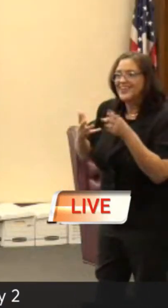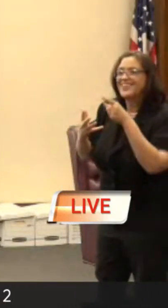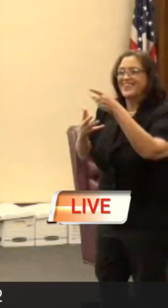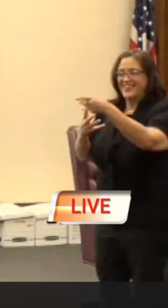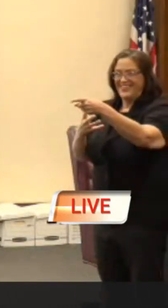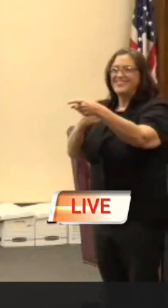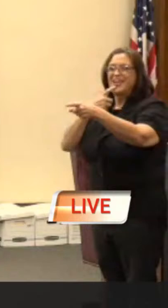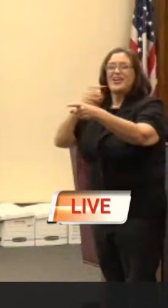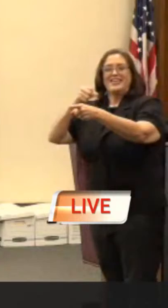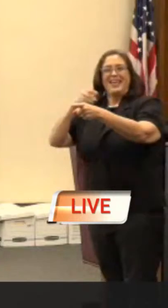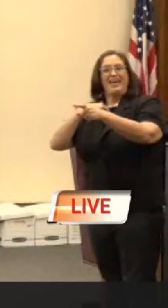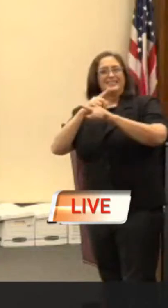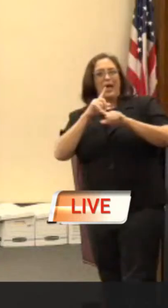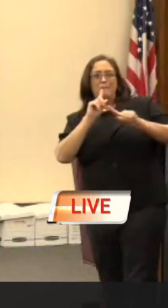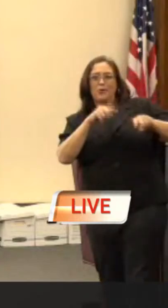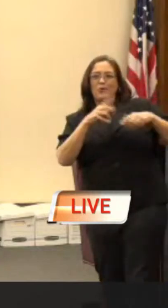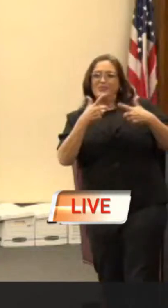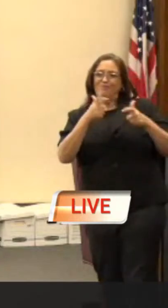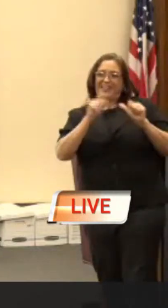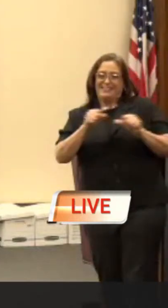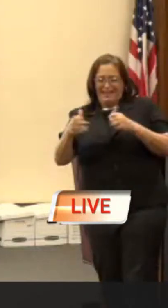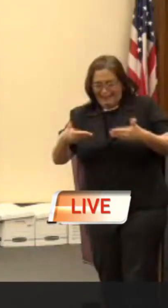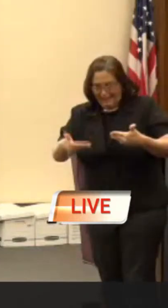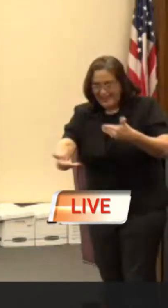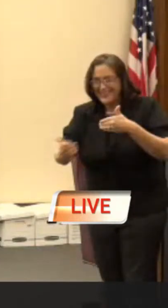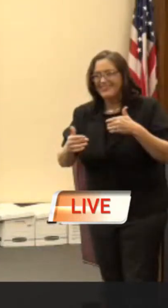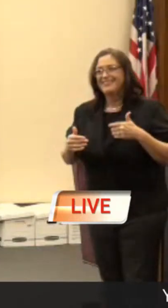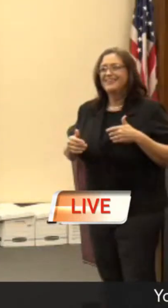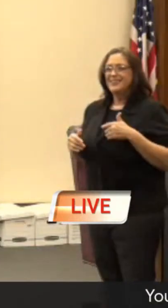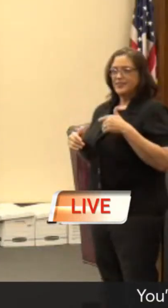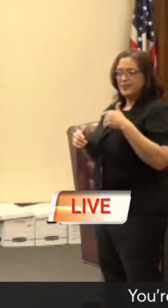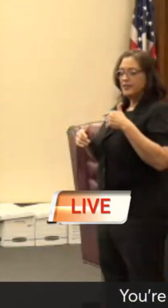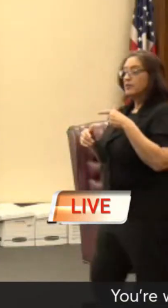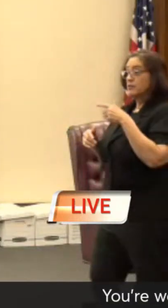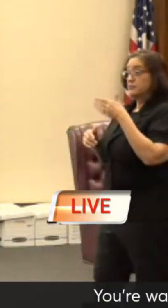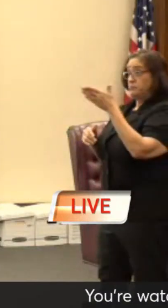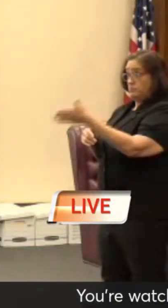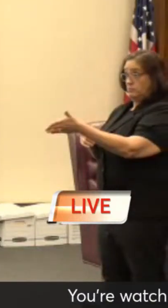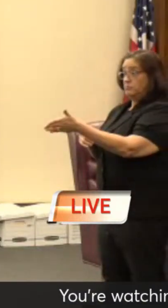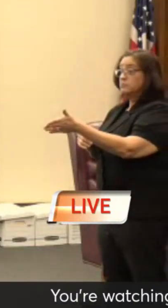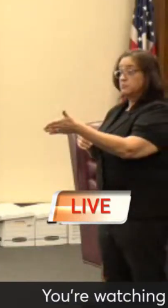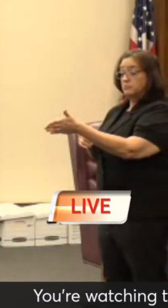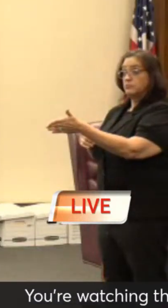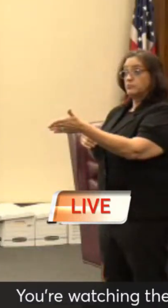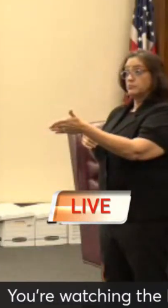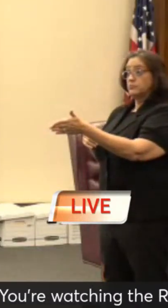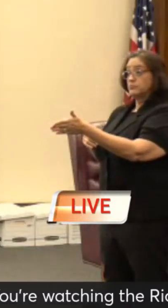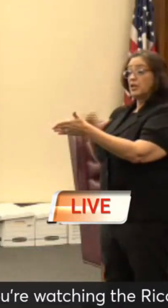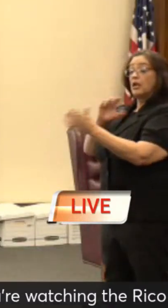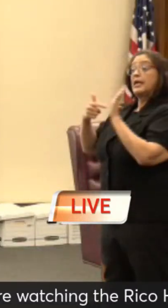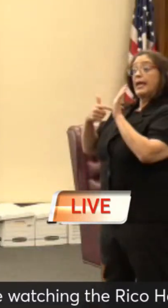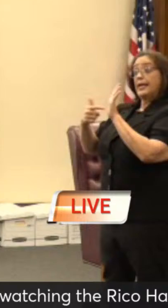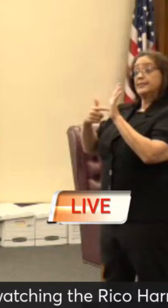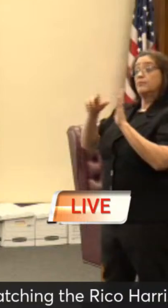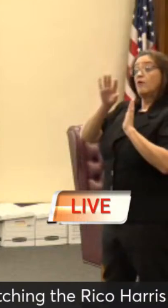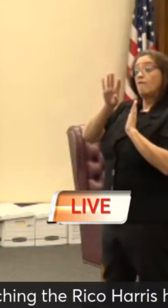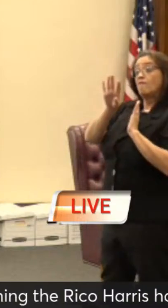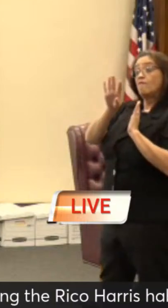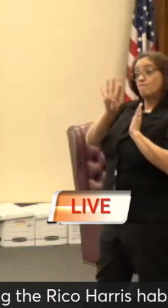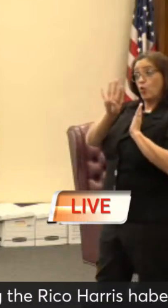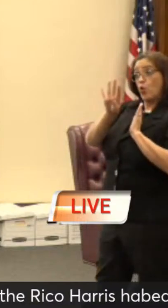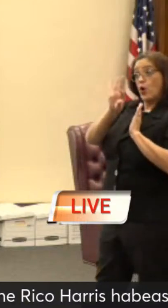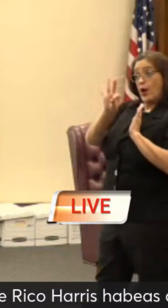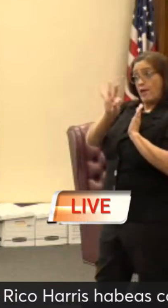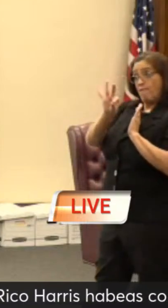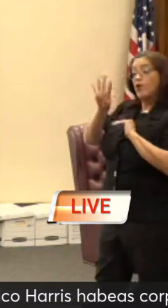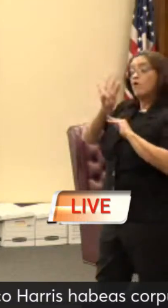as I can. Respondents exhibits 4F, 4G, and 4H